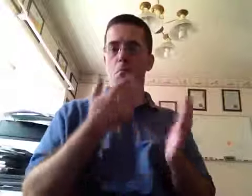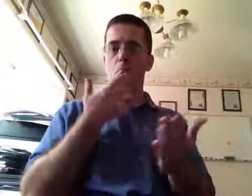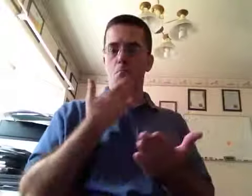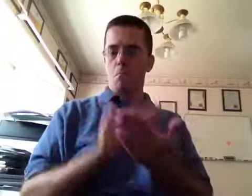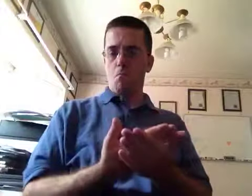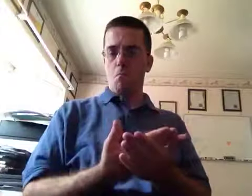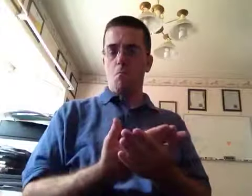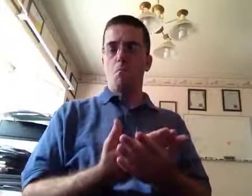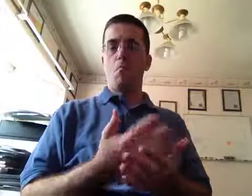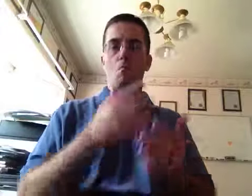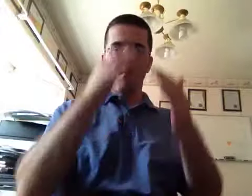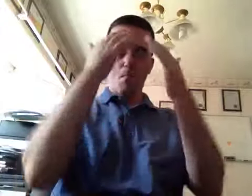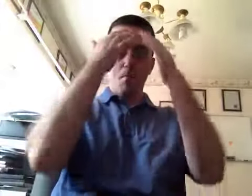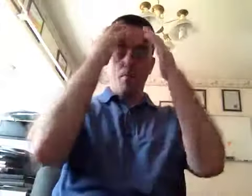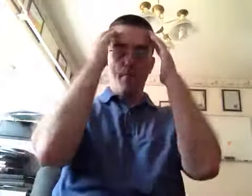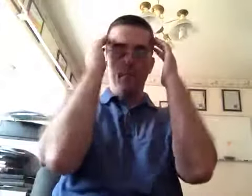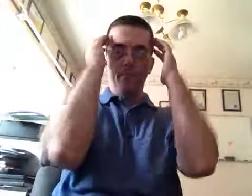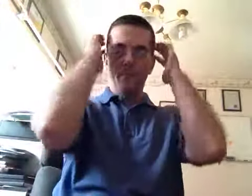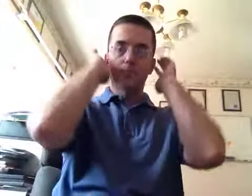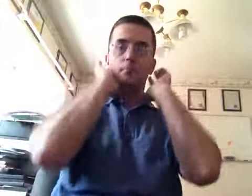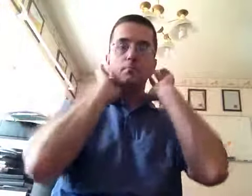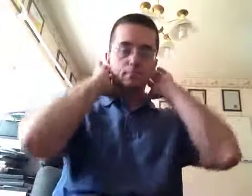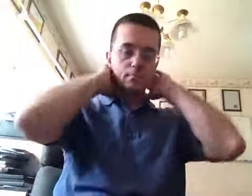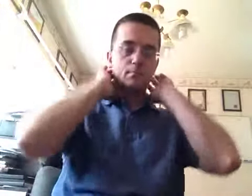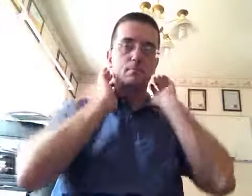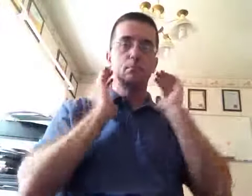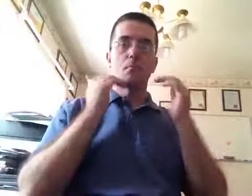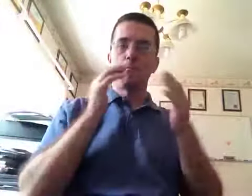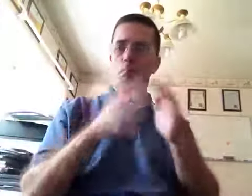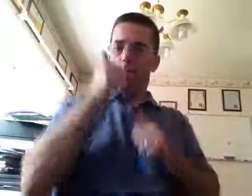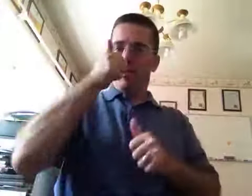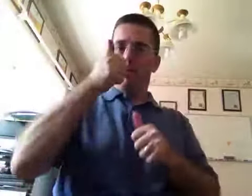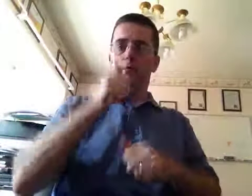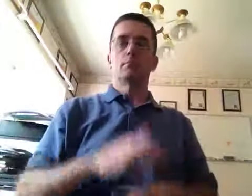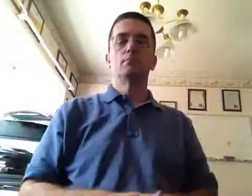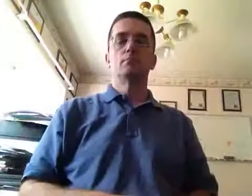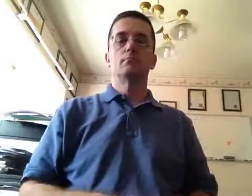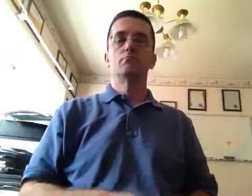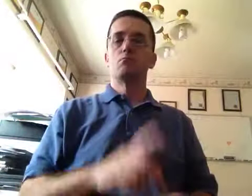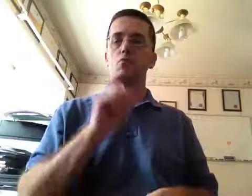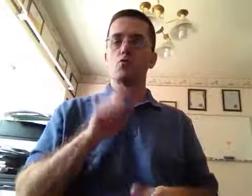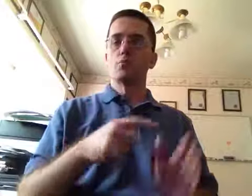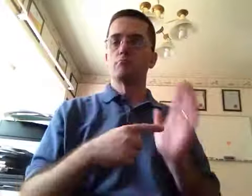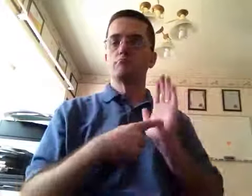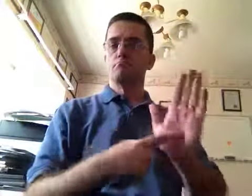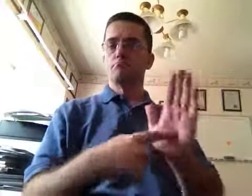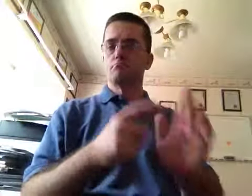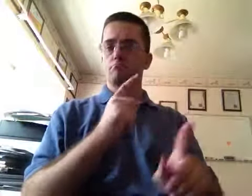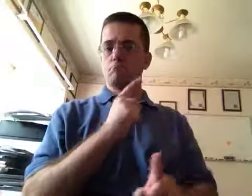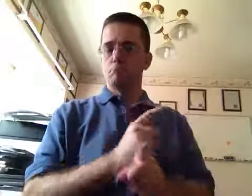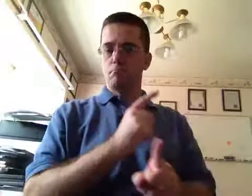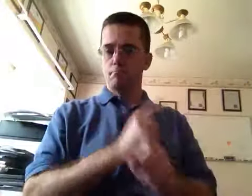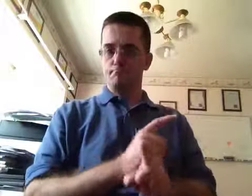have better grooming. You have to make yourself marketable. The landscape is too